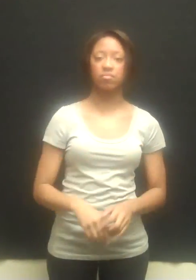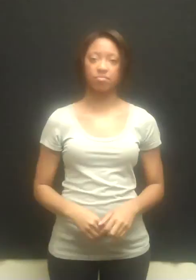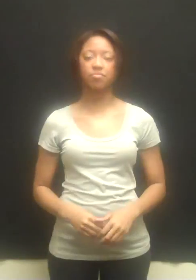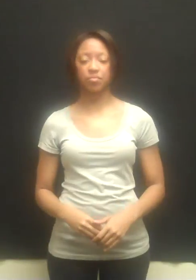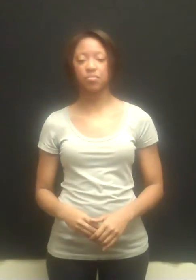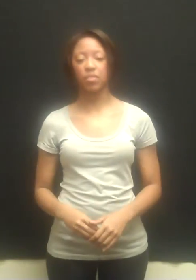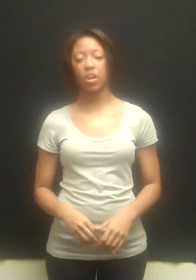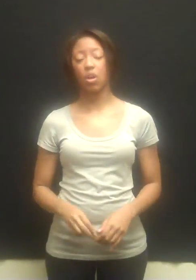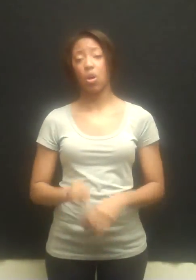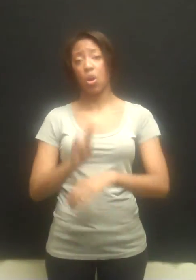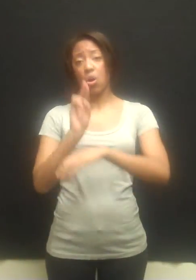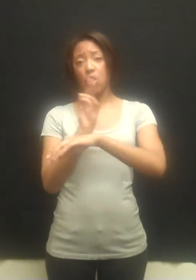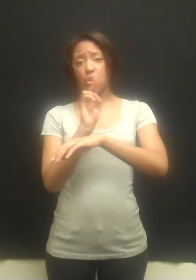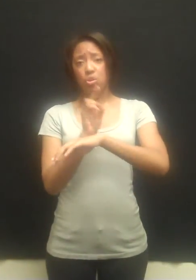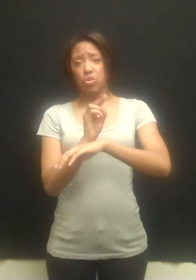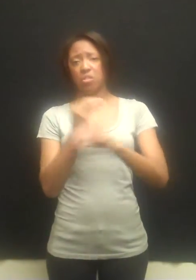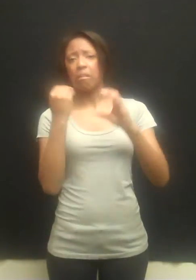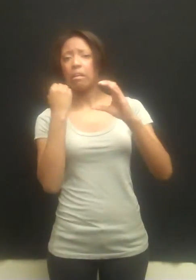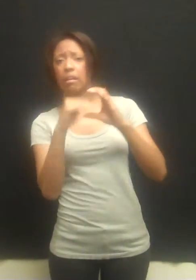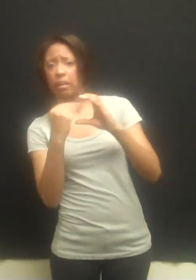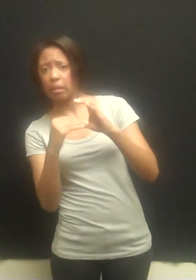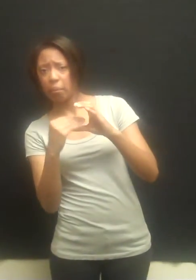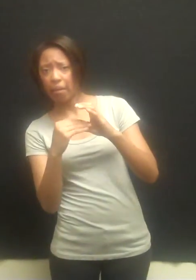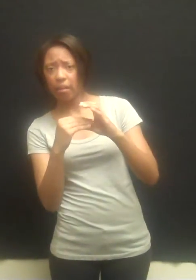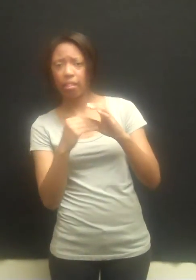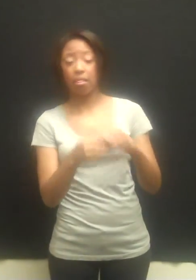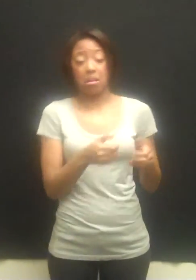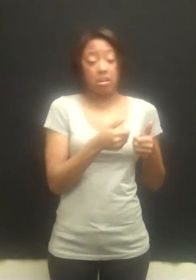Use of email, texting, and instant messaging rather than the telephone.